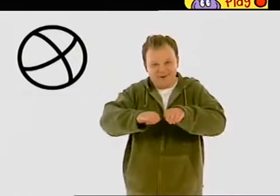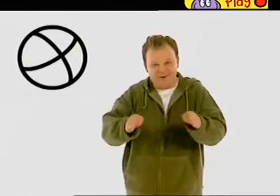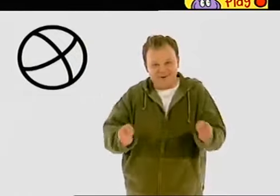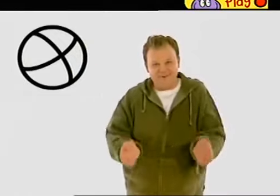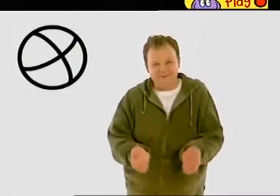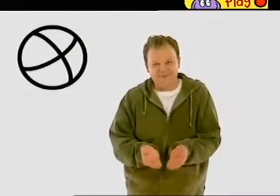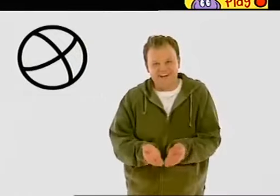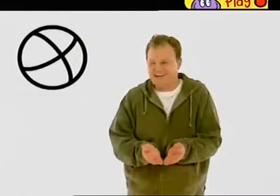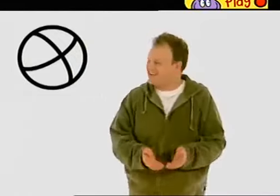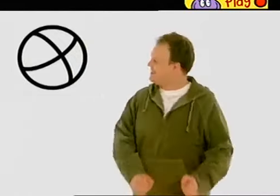Ball.